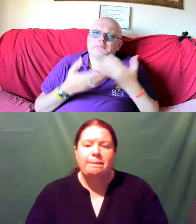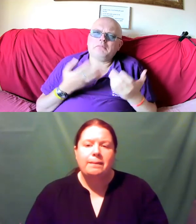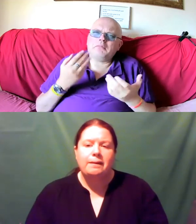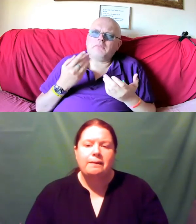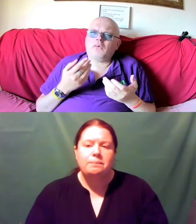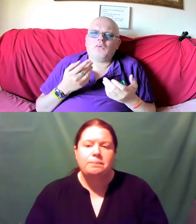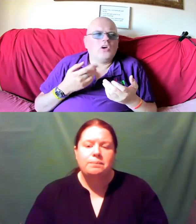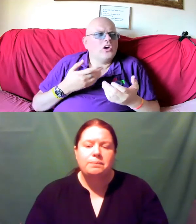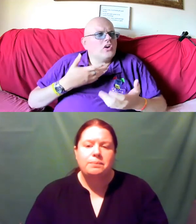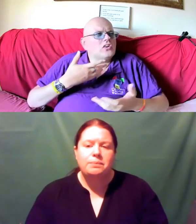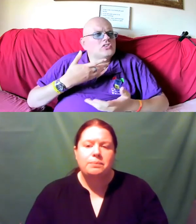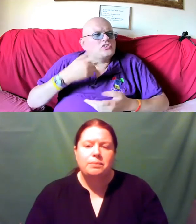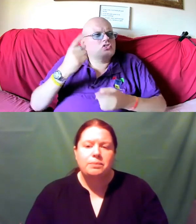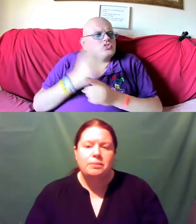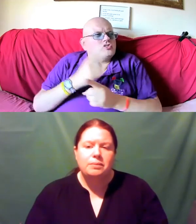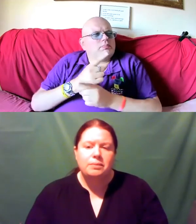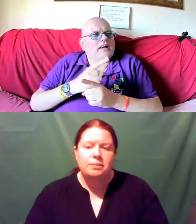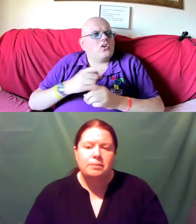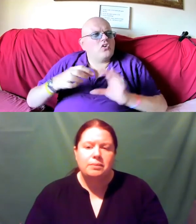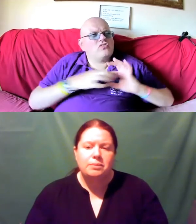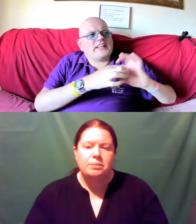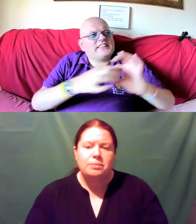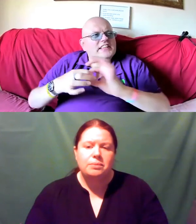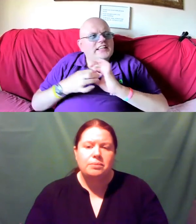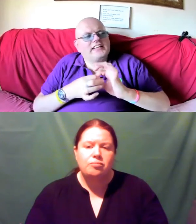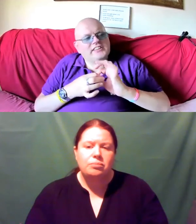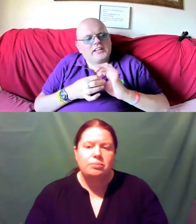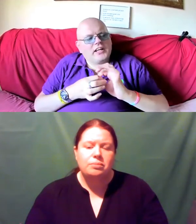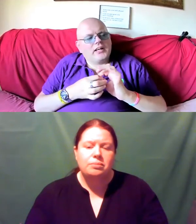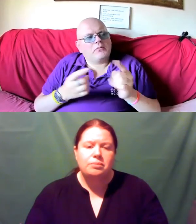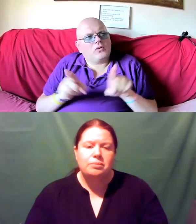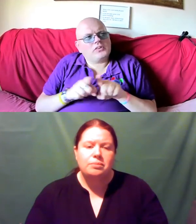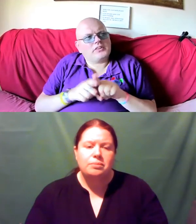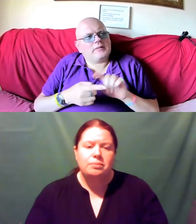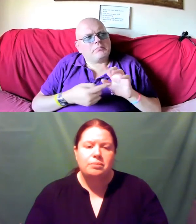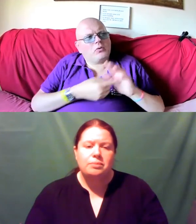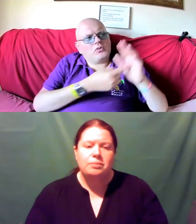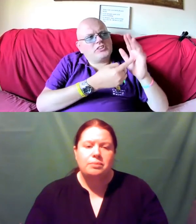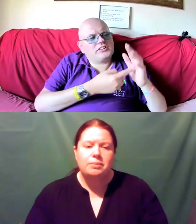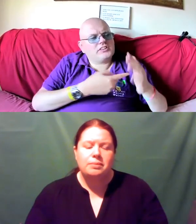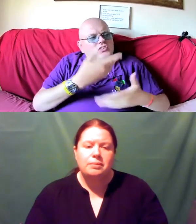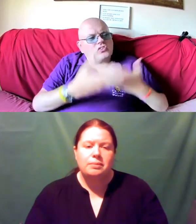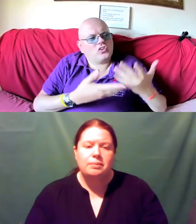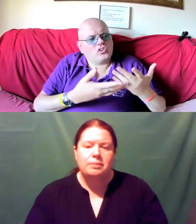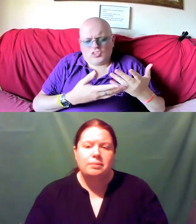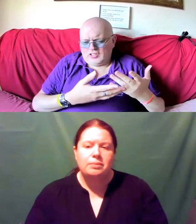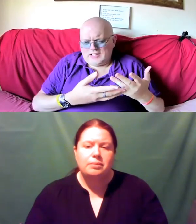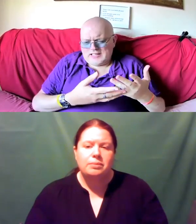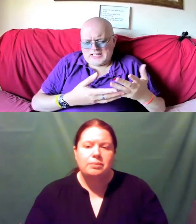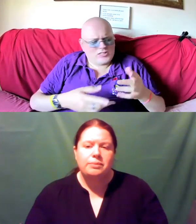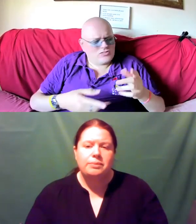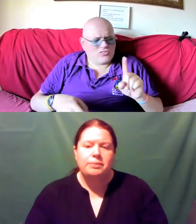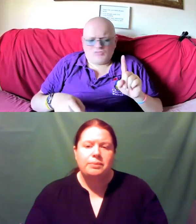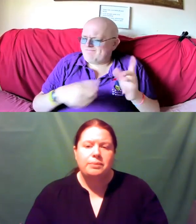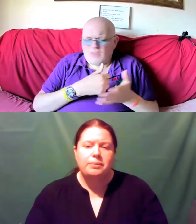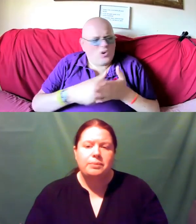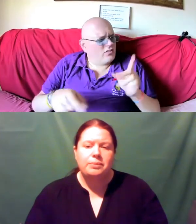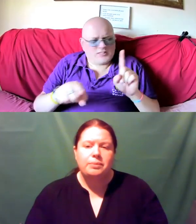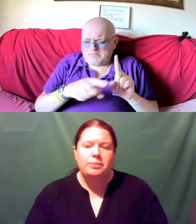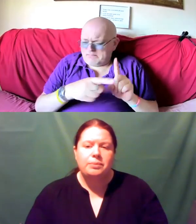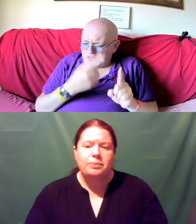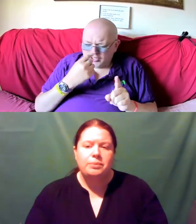reconciliation earlier on, but it's also important to say that it's not always possible. It's not everybody can do this,